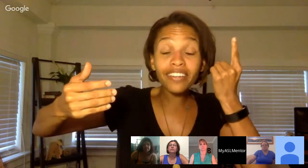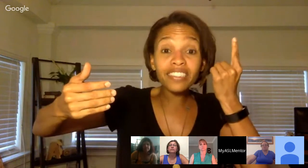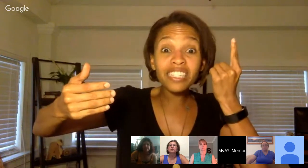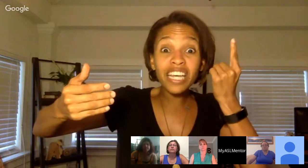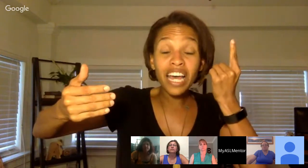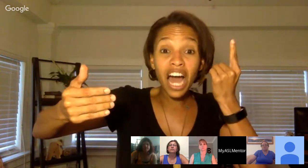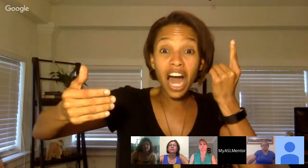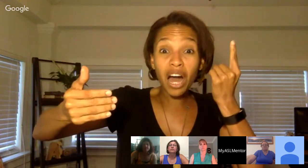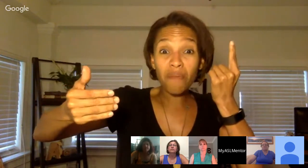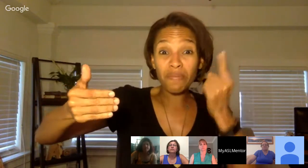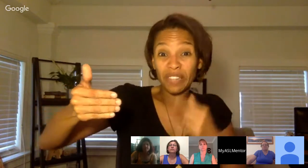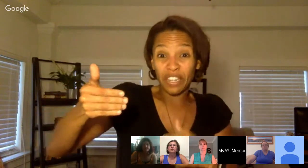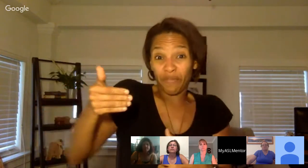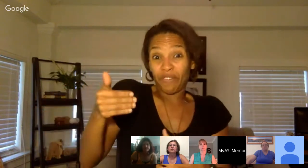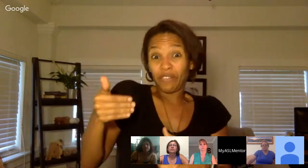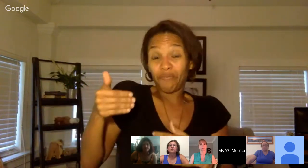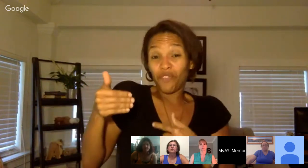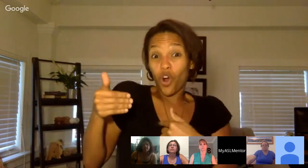Understand